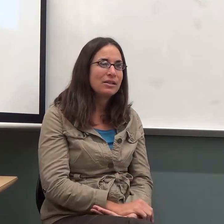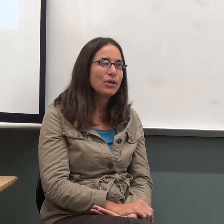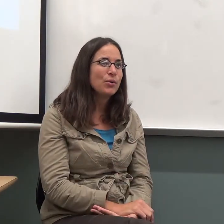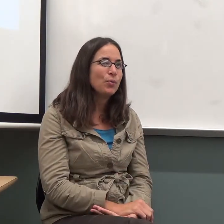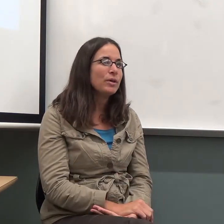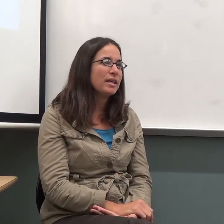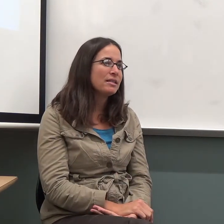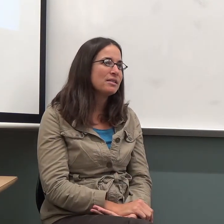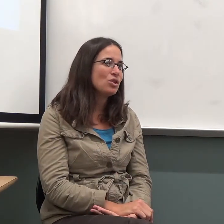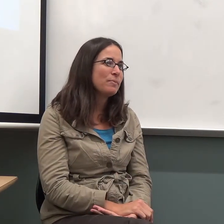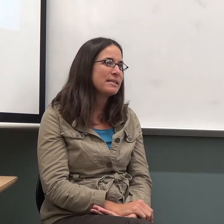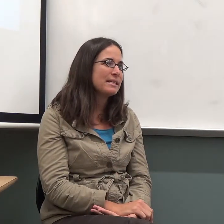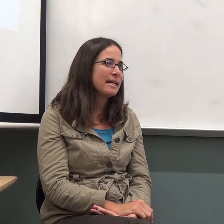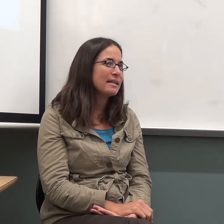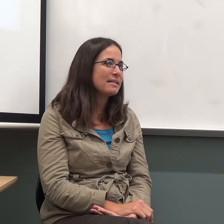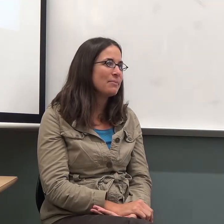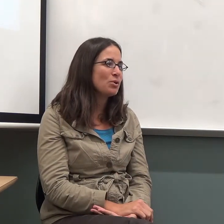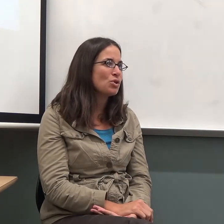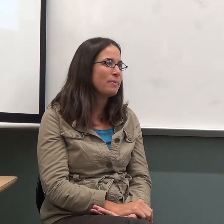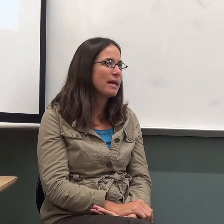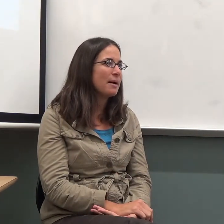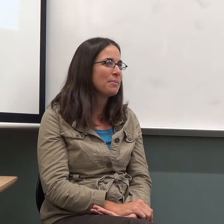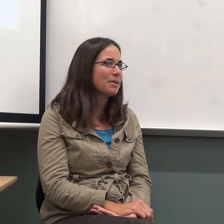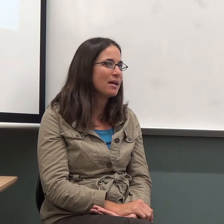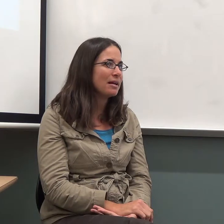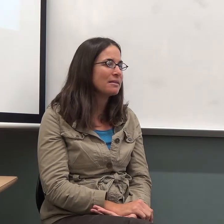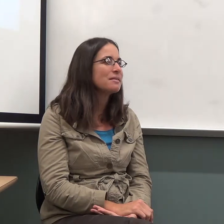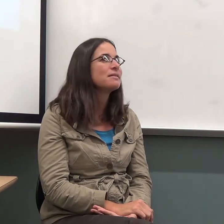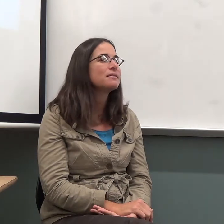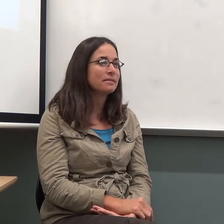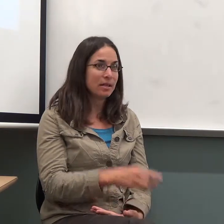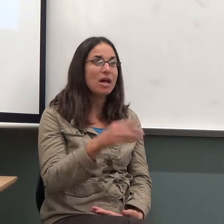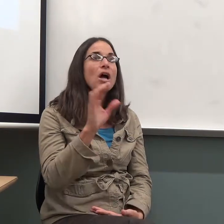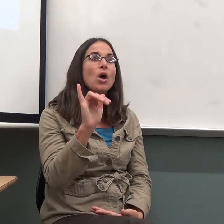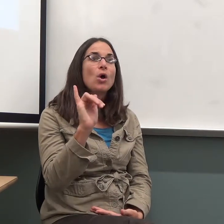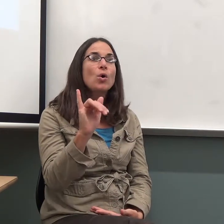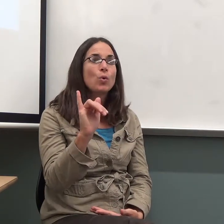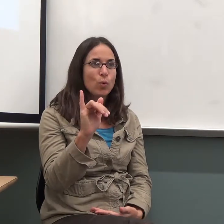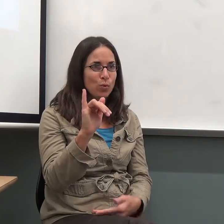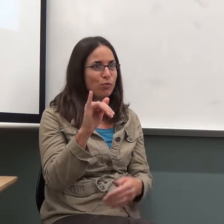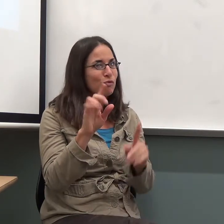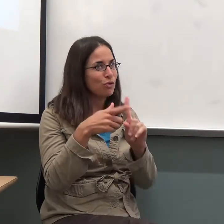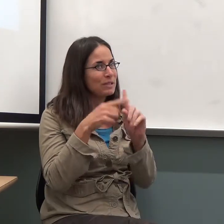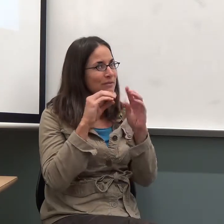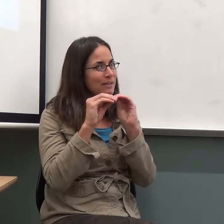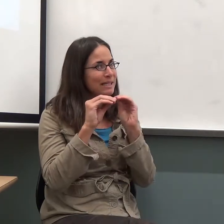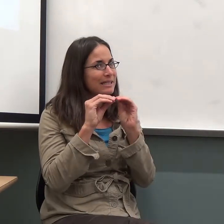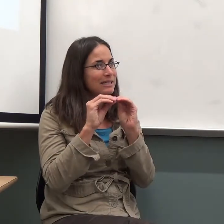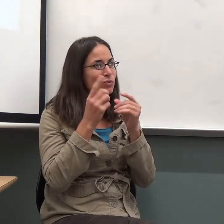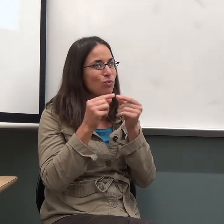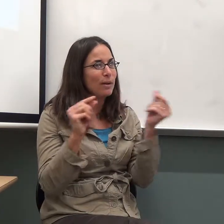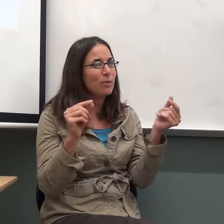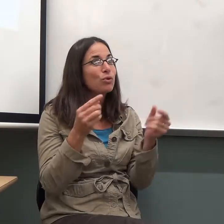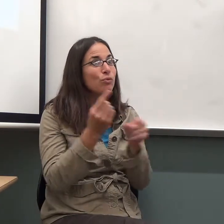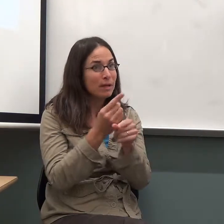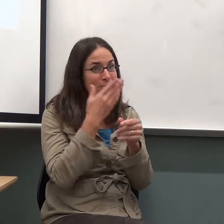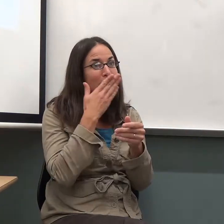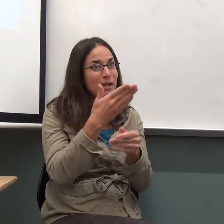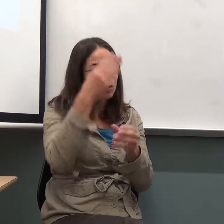So, well, there's two mistakes. They both should be capitalized. Okay, so the first thing that we have to do is we're going to identify our grammar here. Good job. There's our